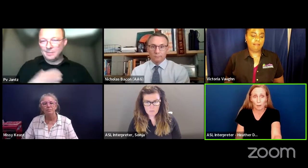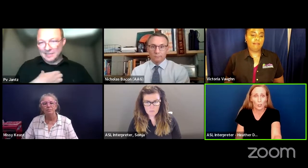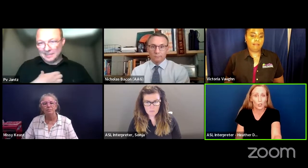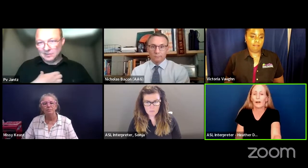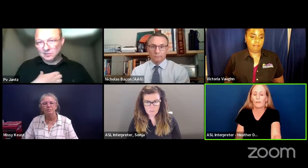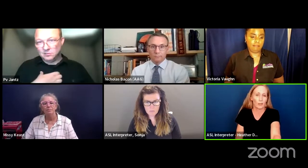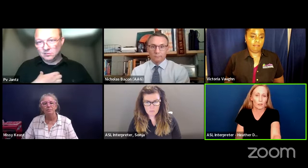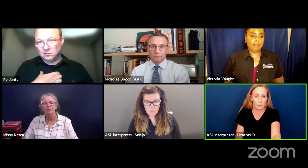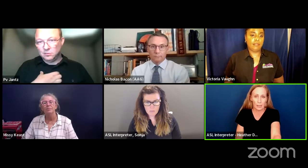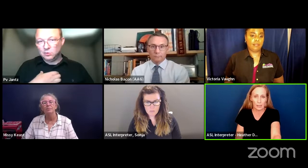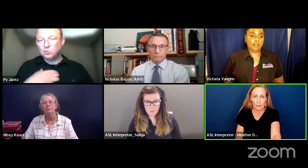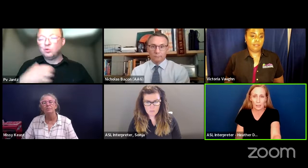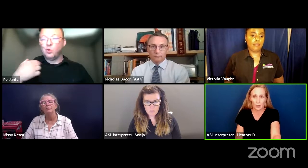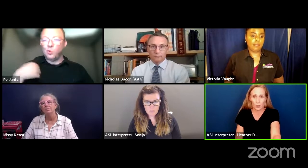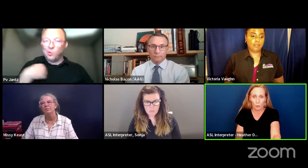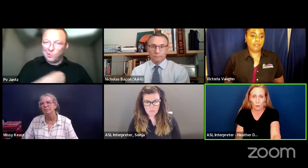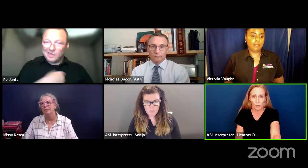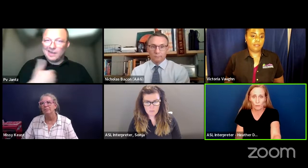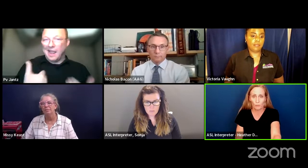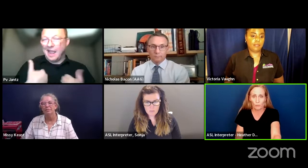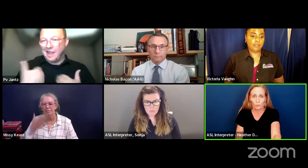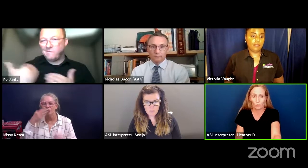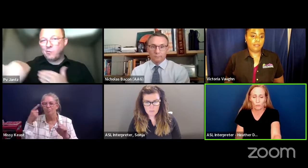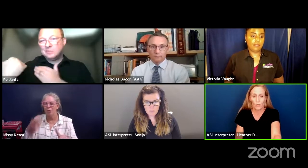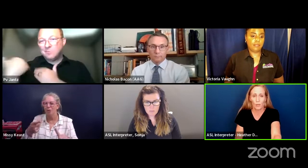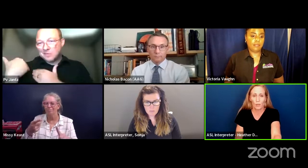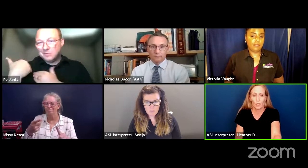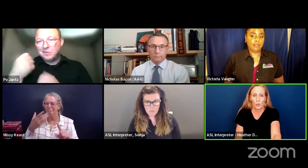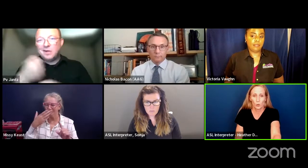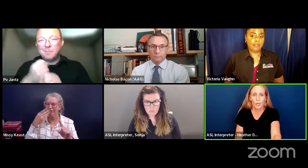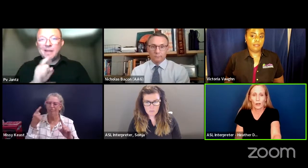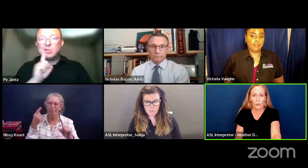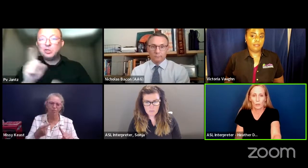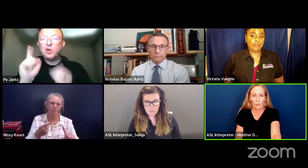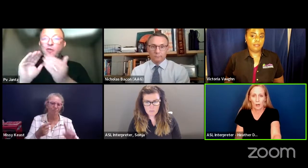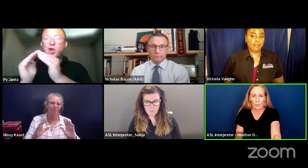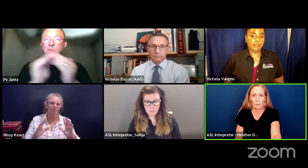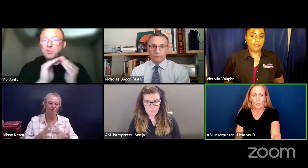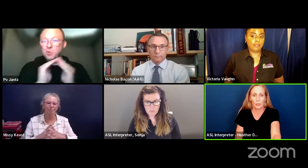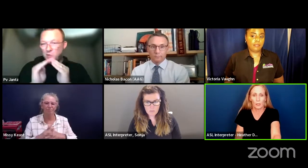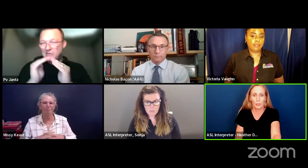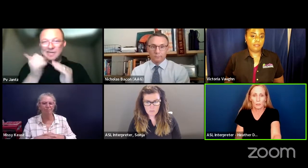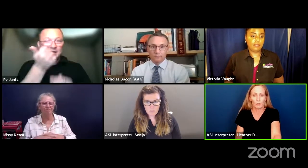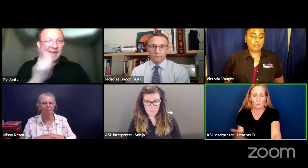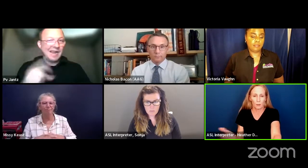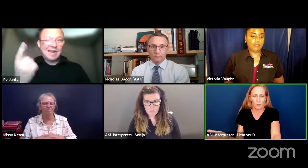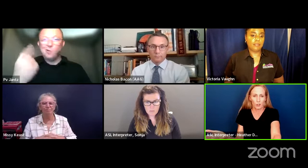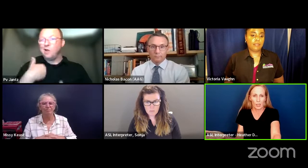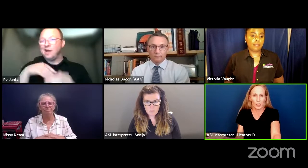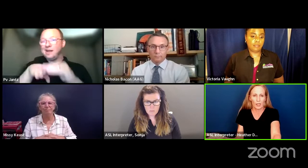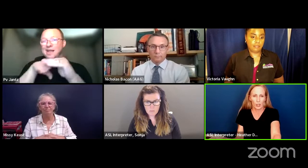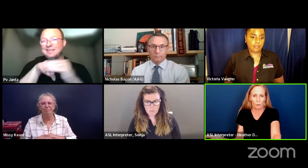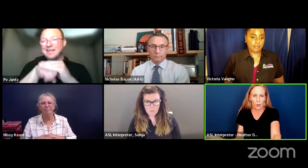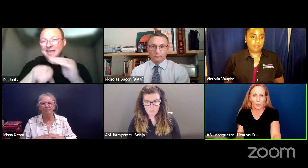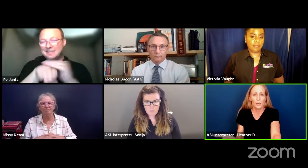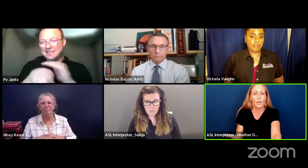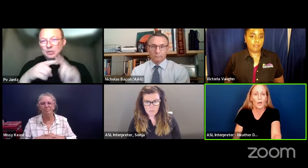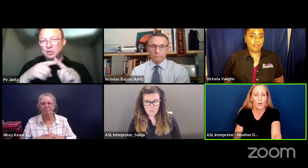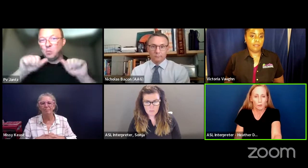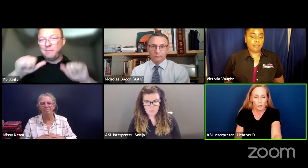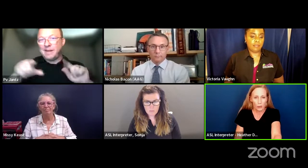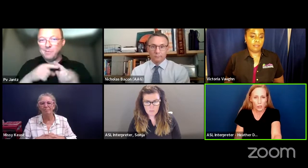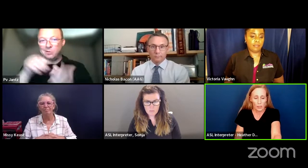as public could not file complaints against interpreters. So we have the responsibility, and Commissioner Keese is saying that's a good